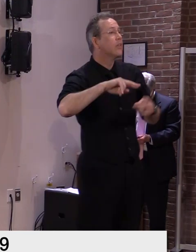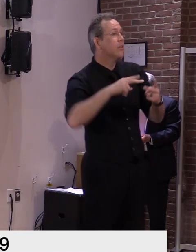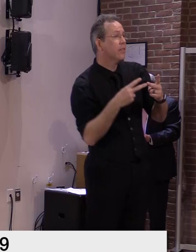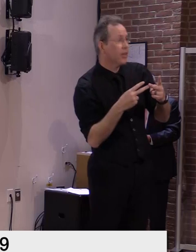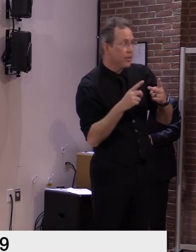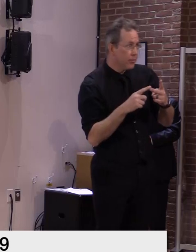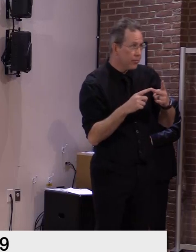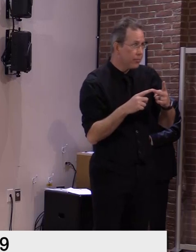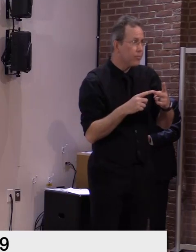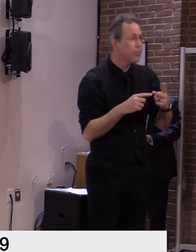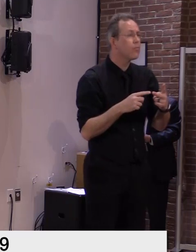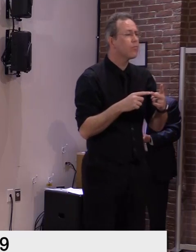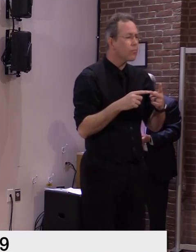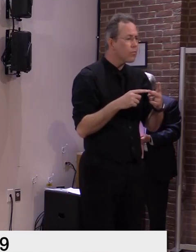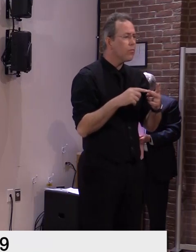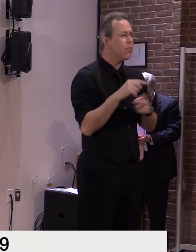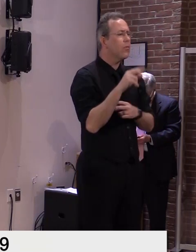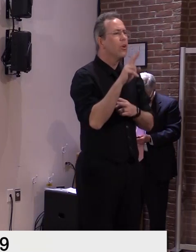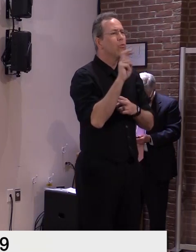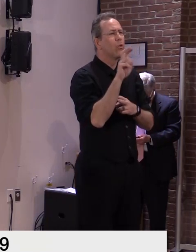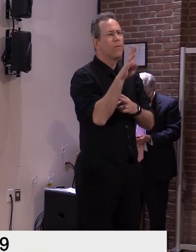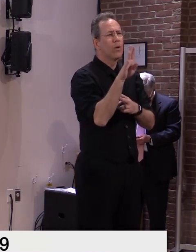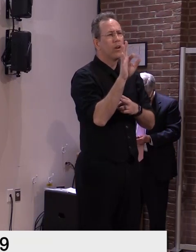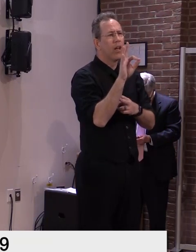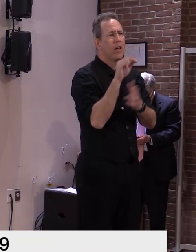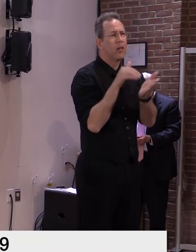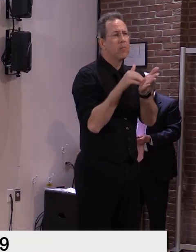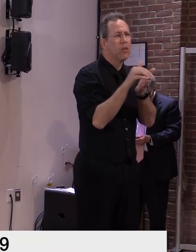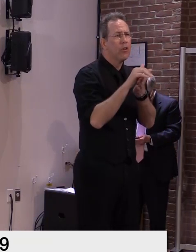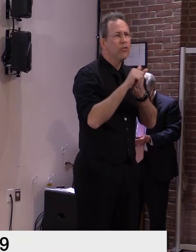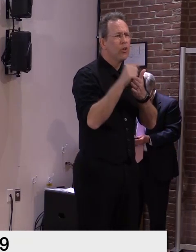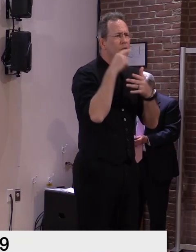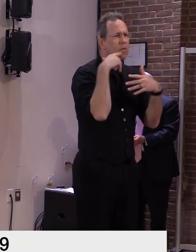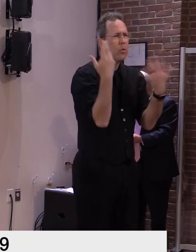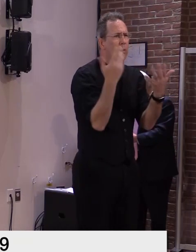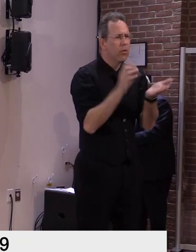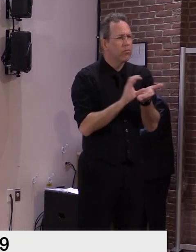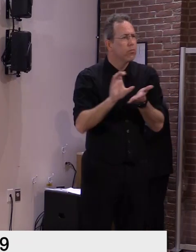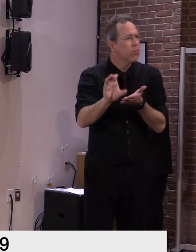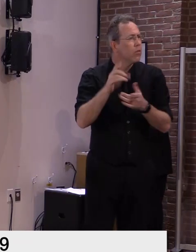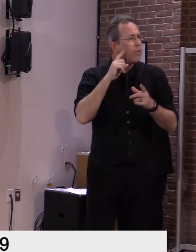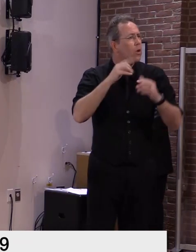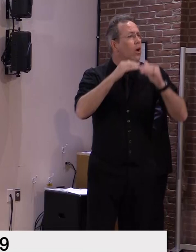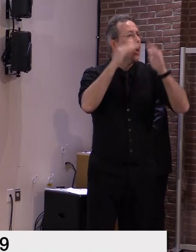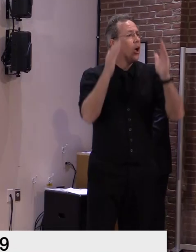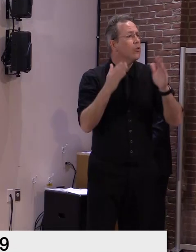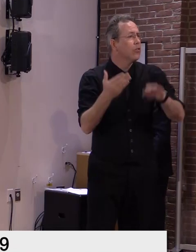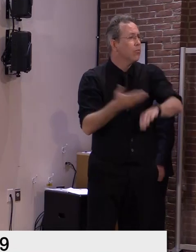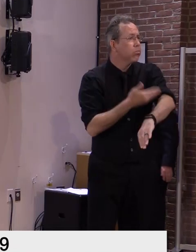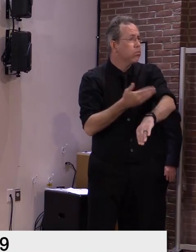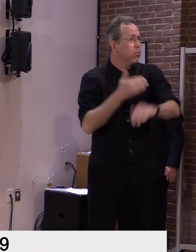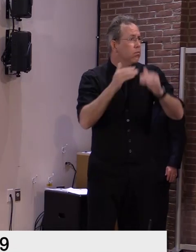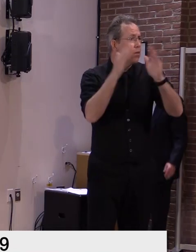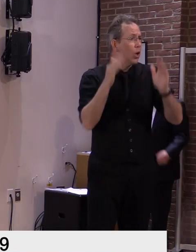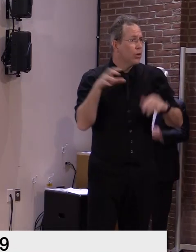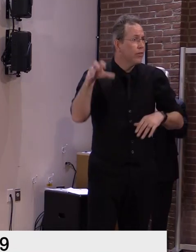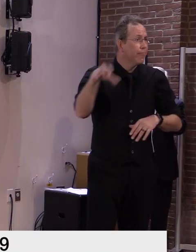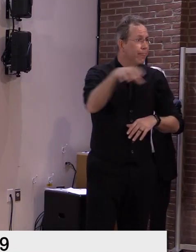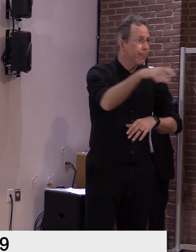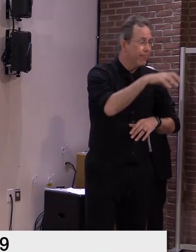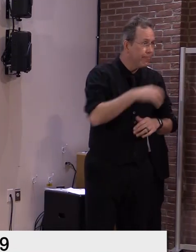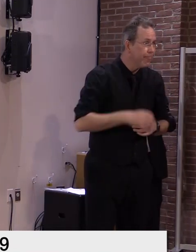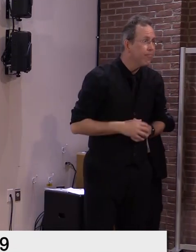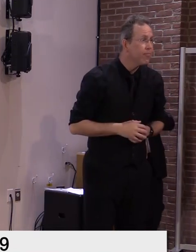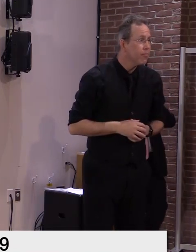almost $250 million for the largest housing investment in our state's history. Access to safe